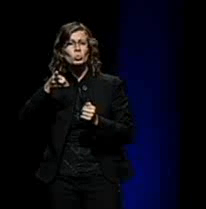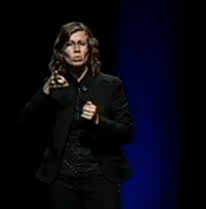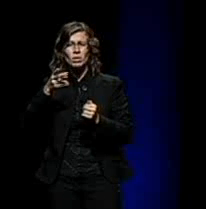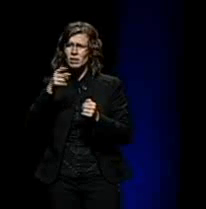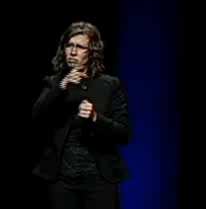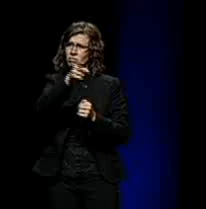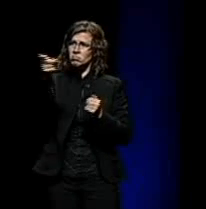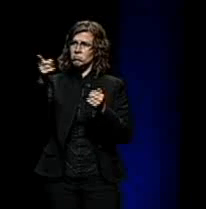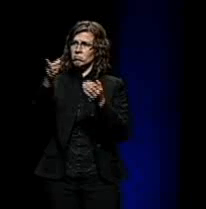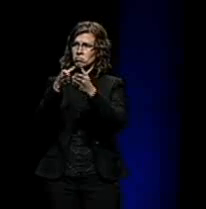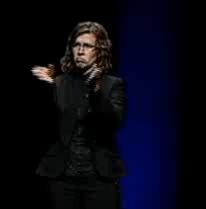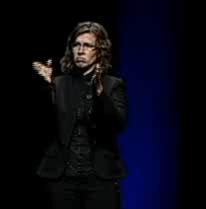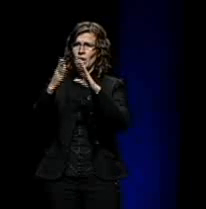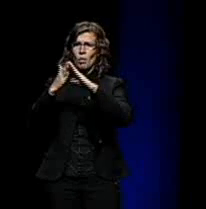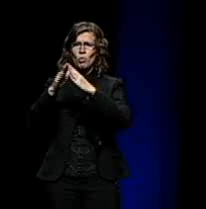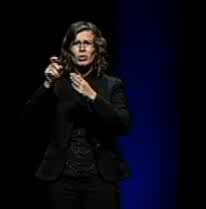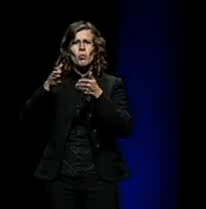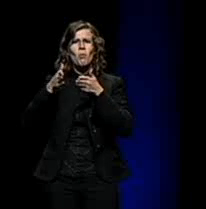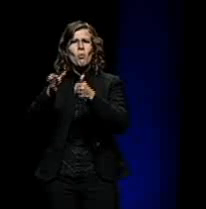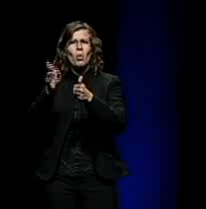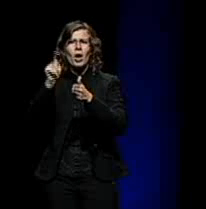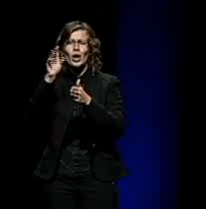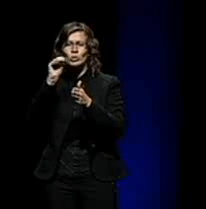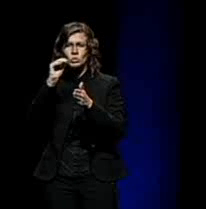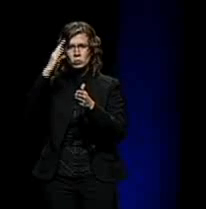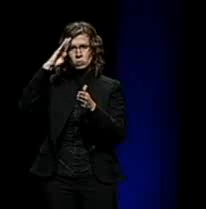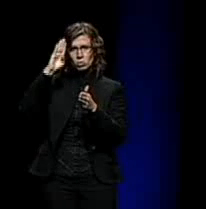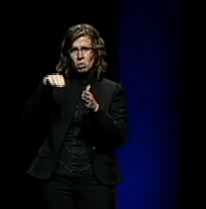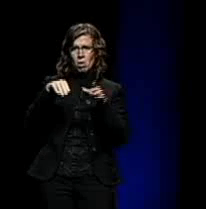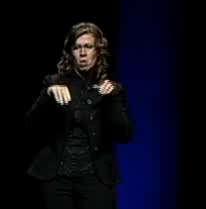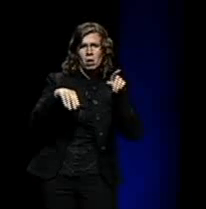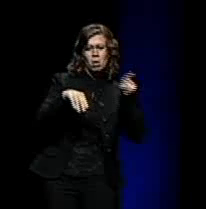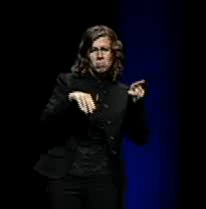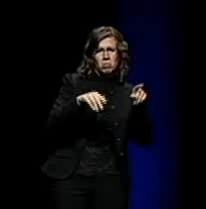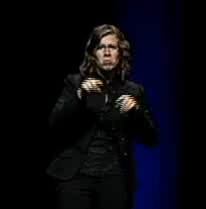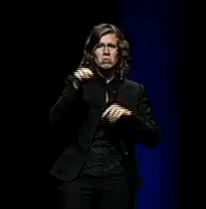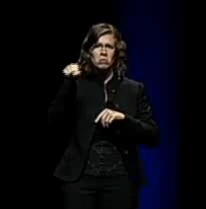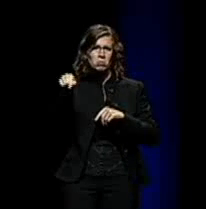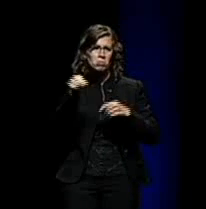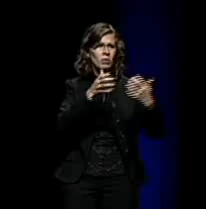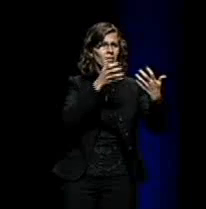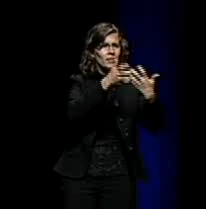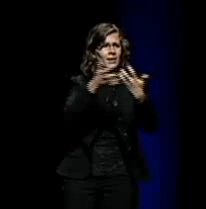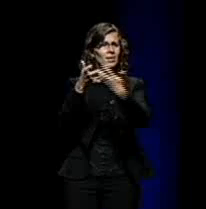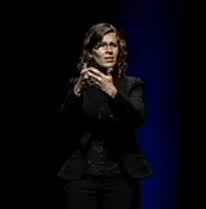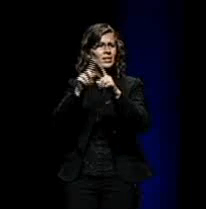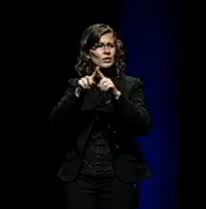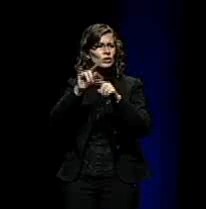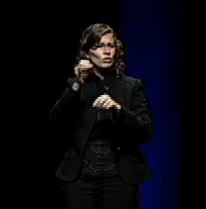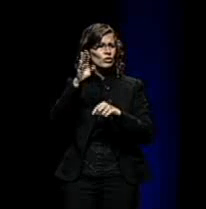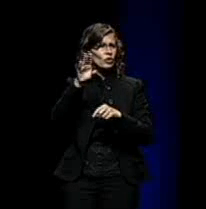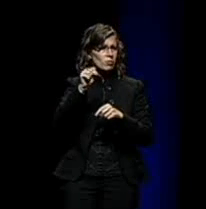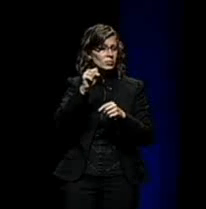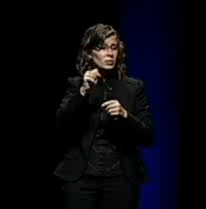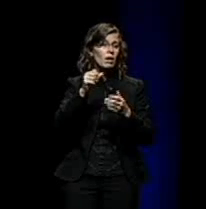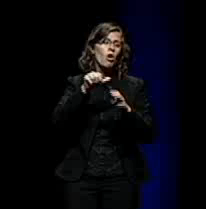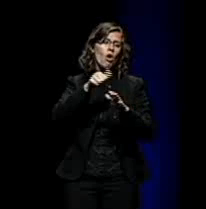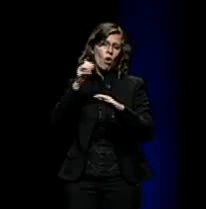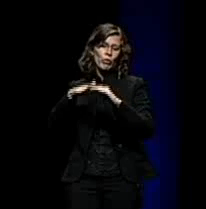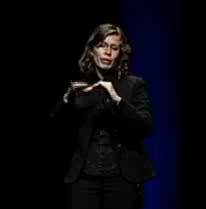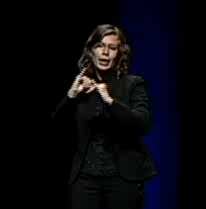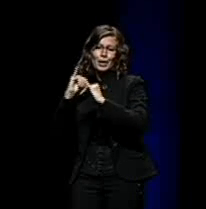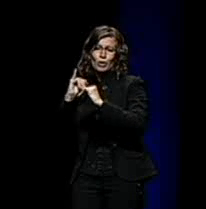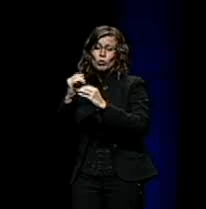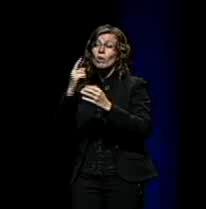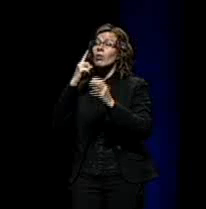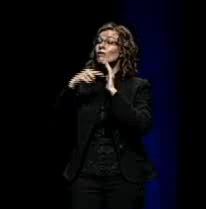some classification. If there is value associated with it other than interviewing people and doing things. For example,